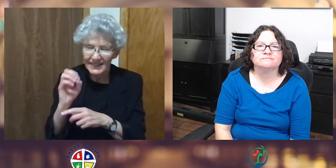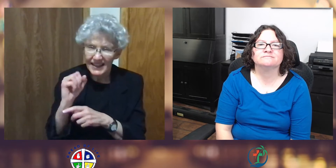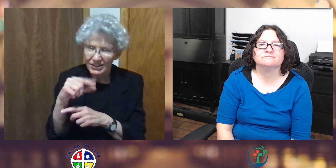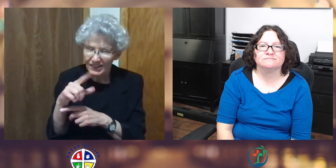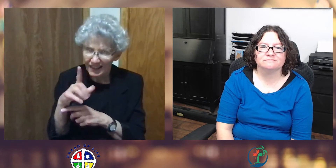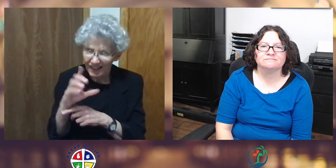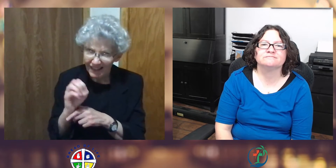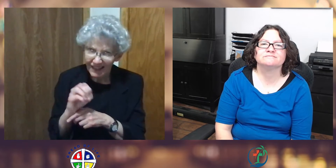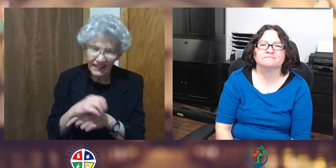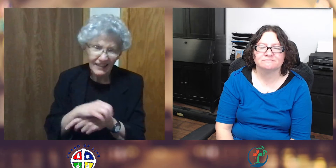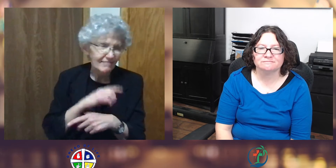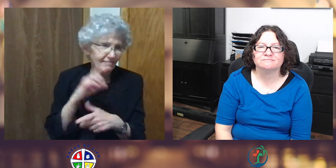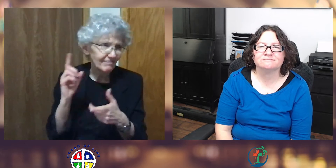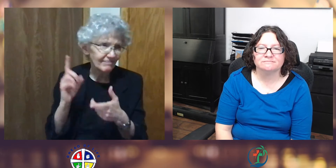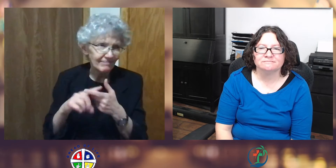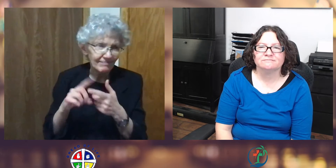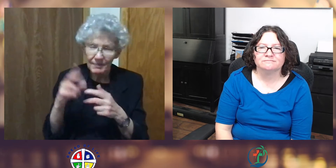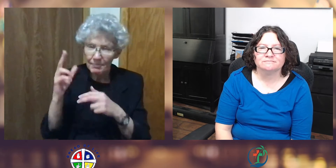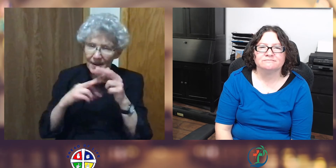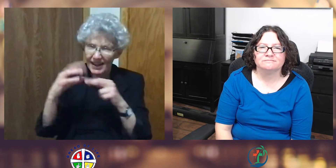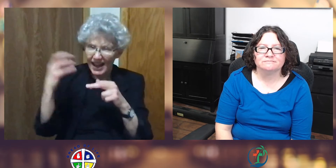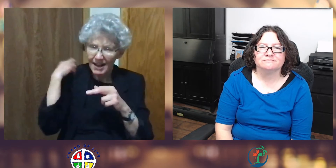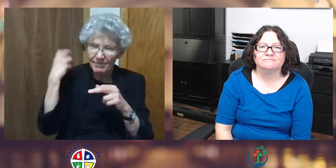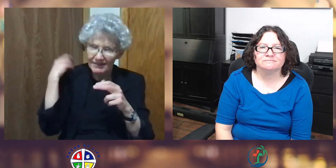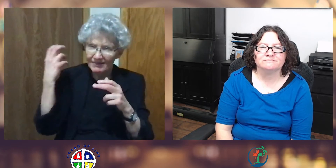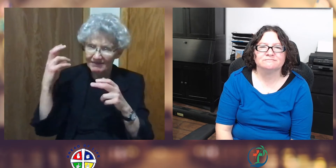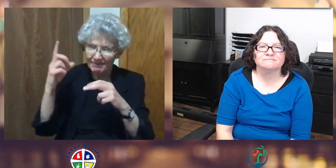Did I sleep late? The sun is hardly up.